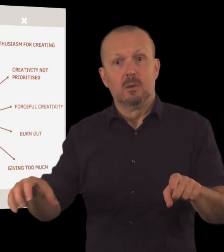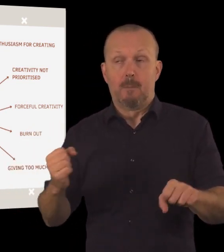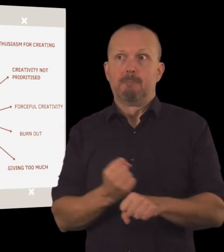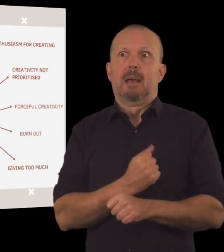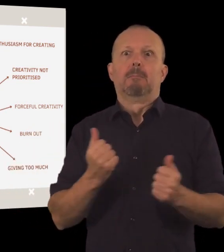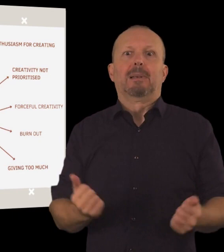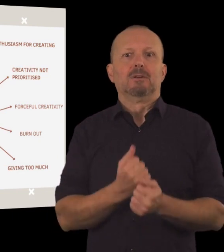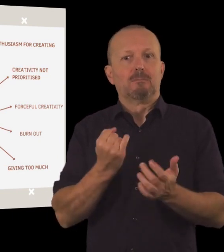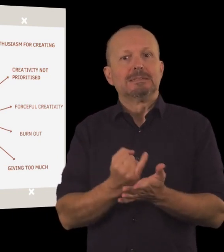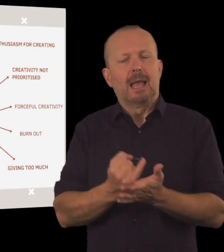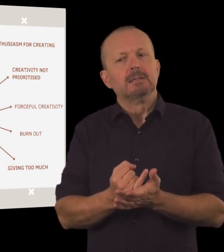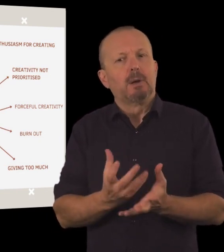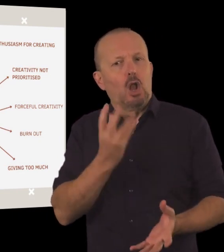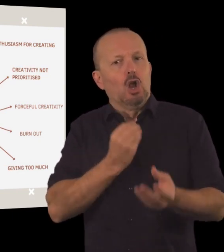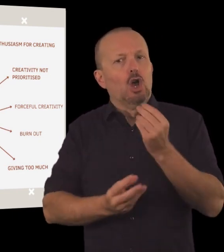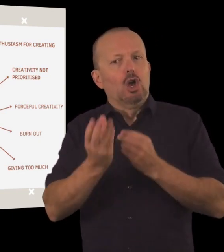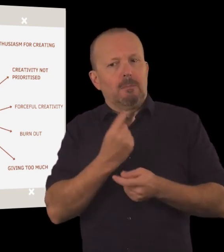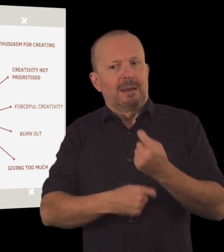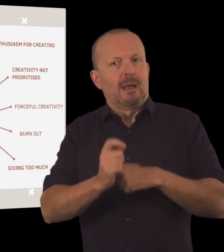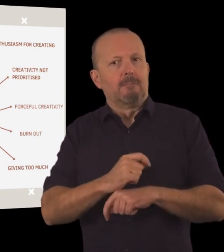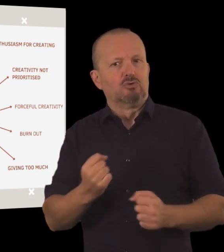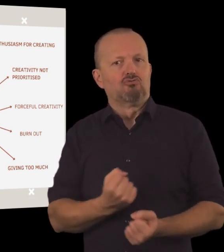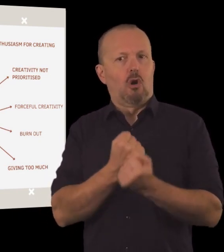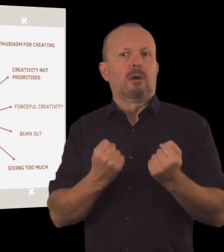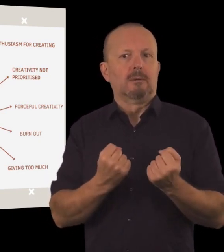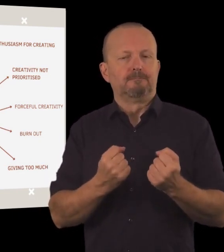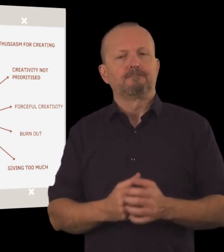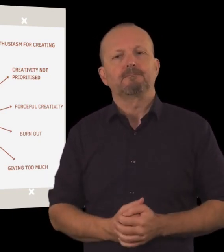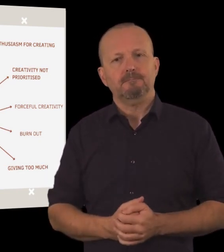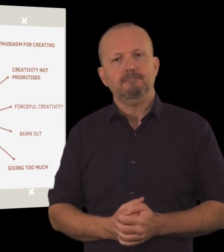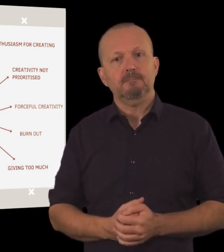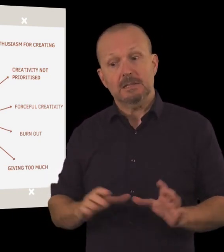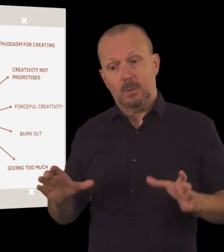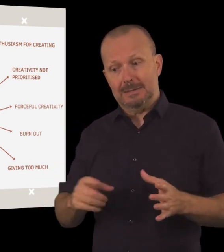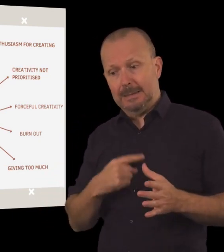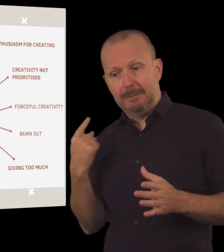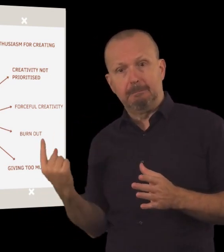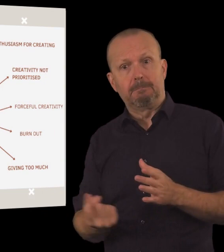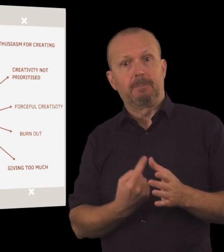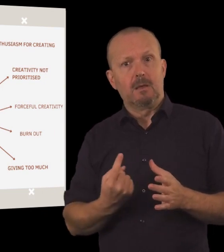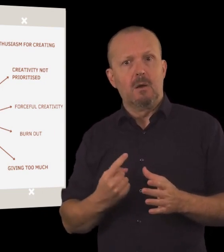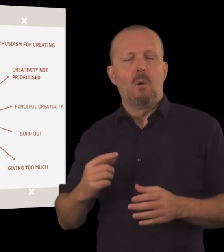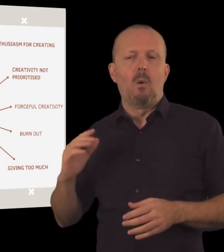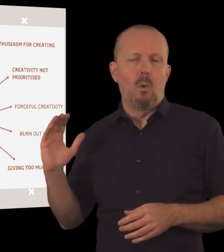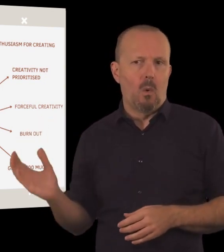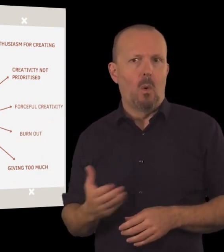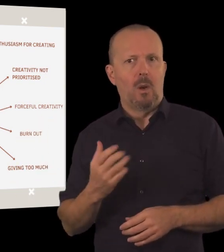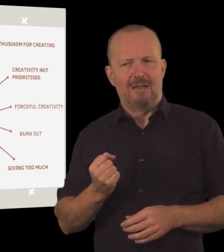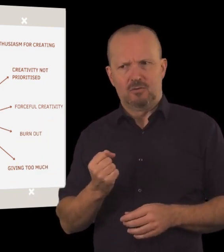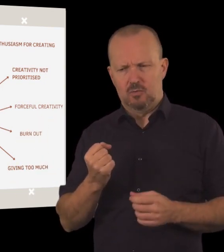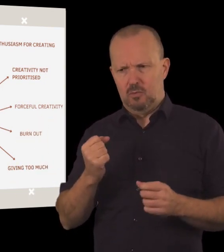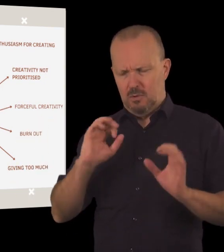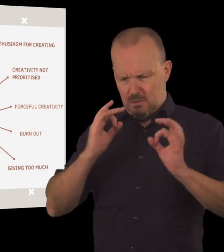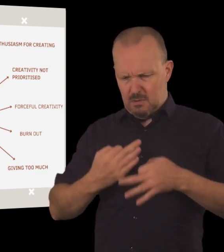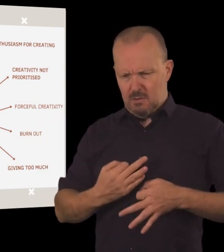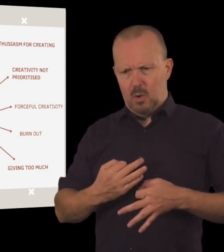of mistakes, but we've come out of it stronger too. We've all had to figure out what is so unique about